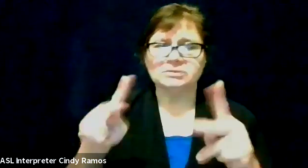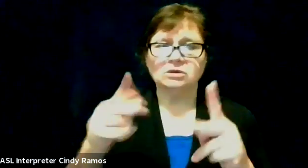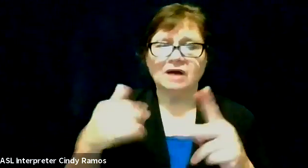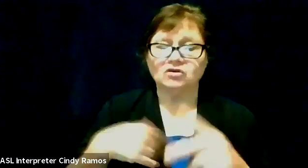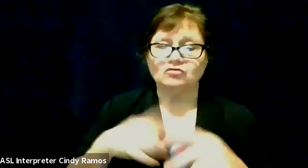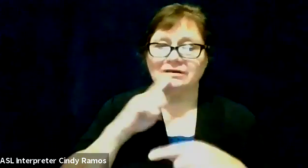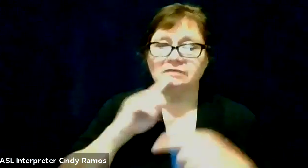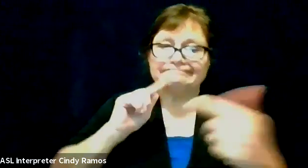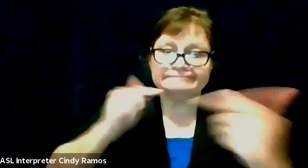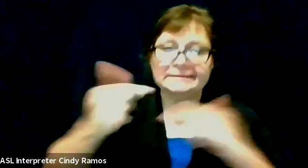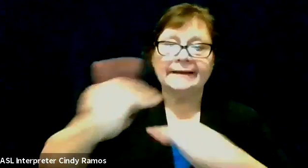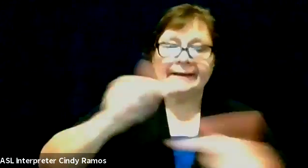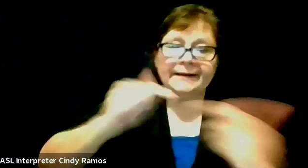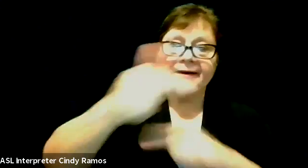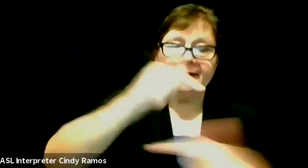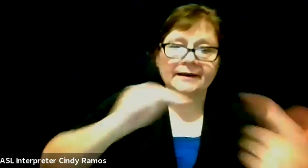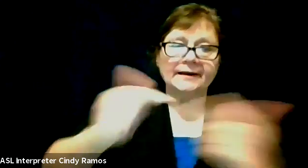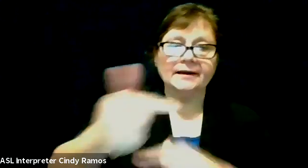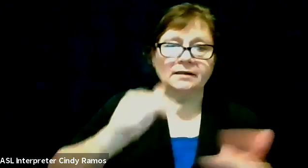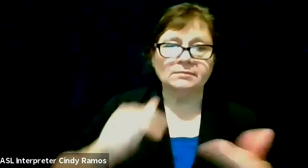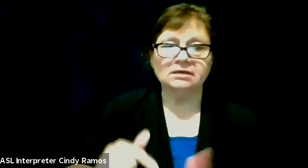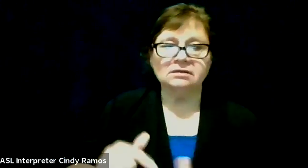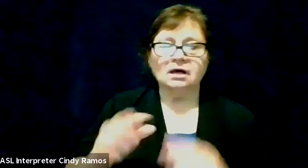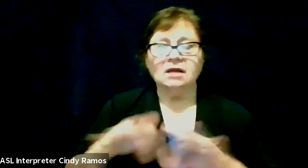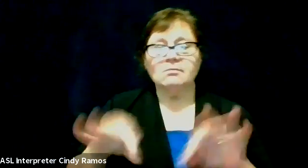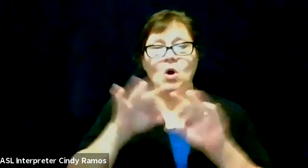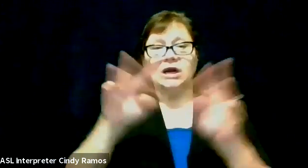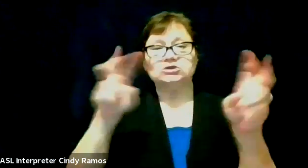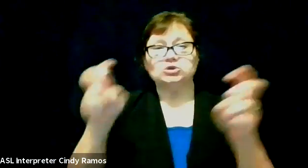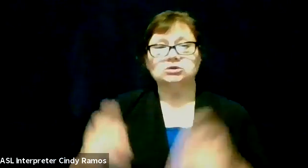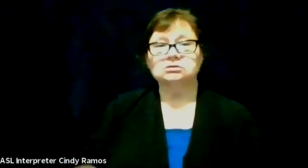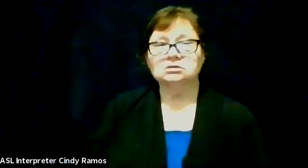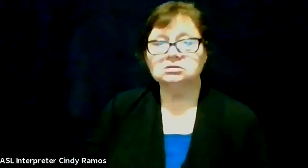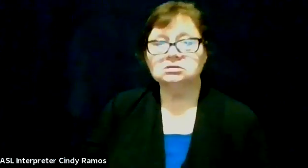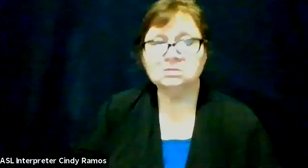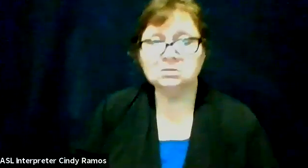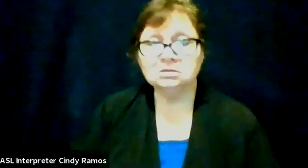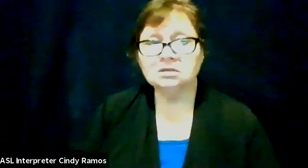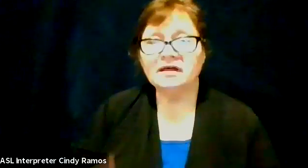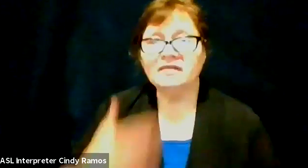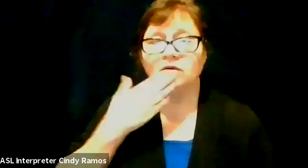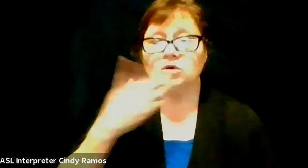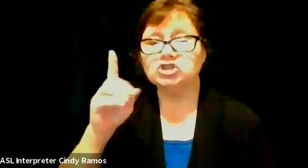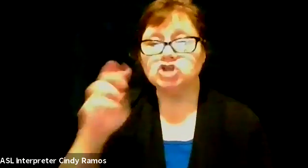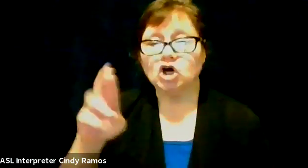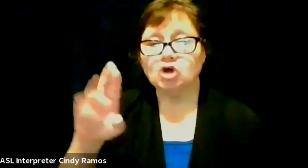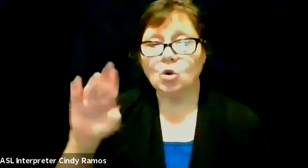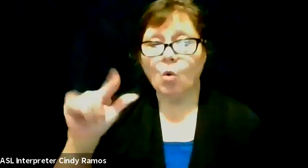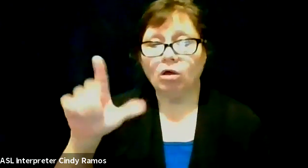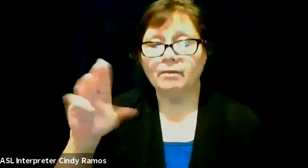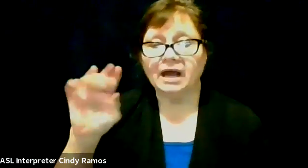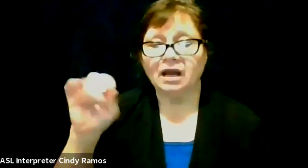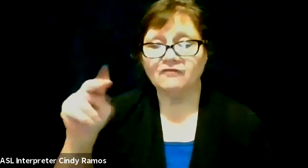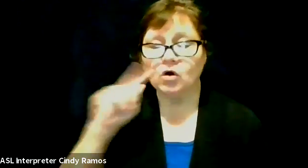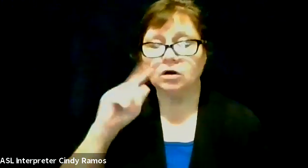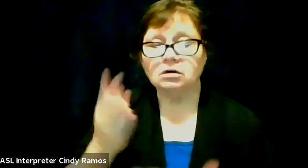exchange like this on an important issue in our meeting. So I thank Dr. Coleman once again for raising this and